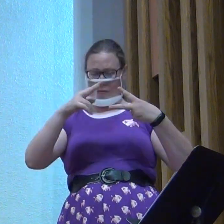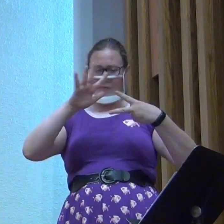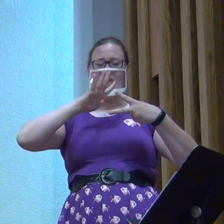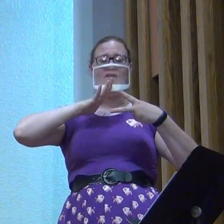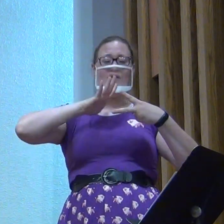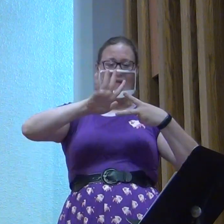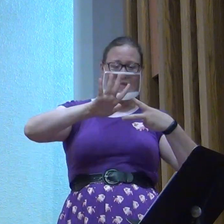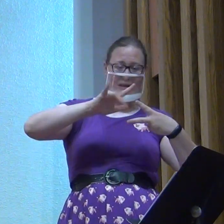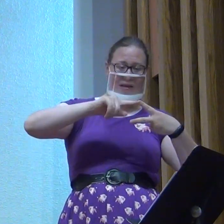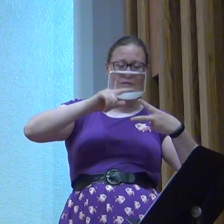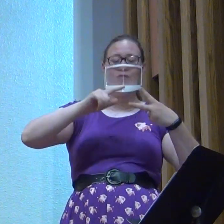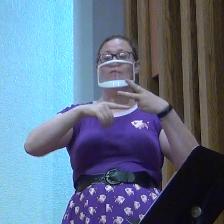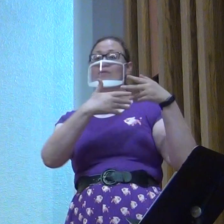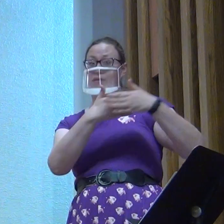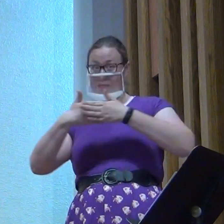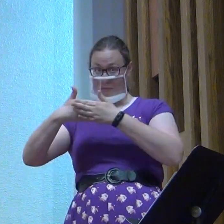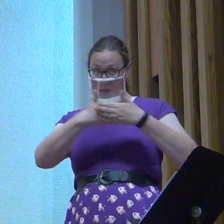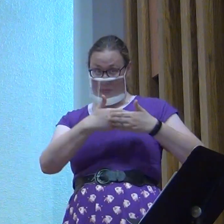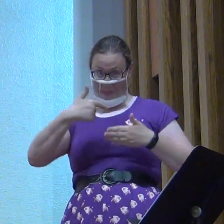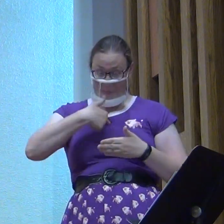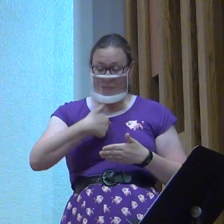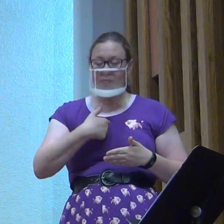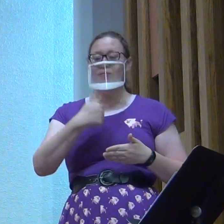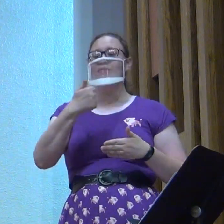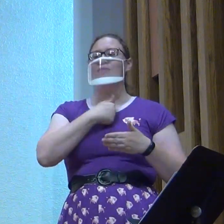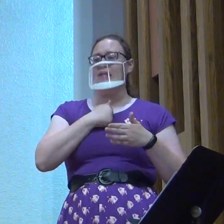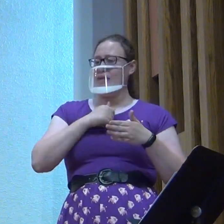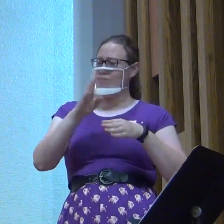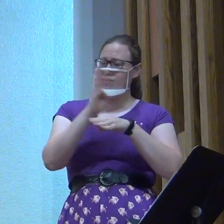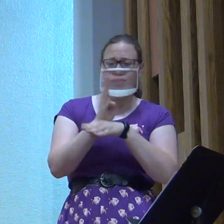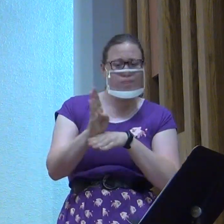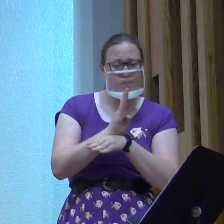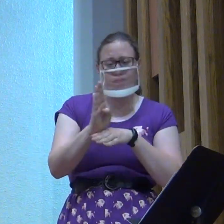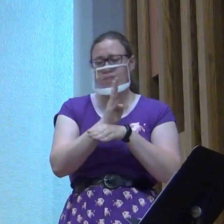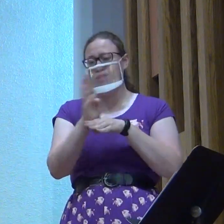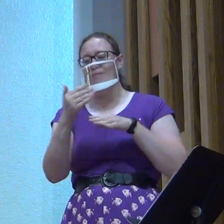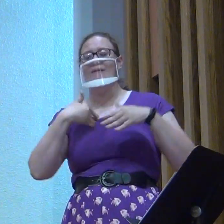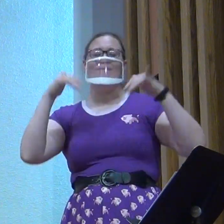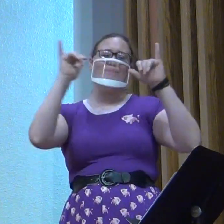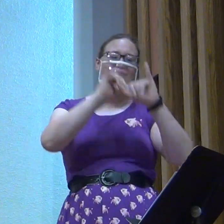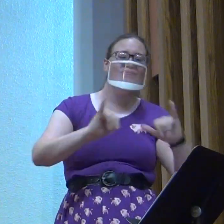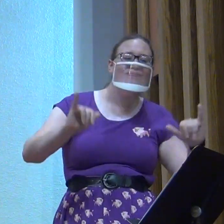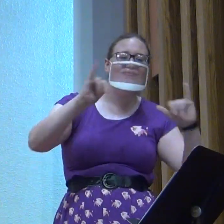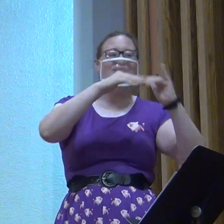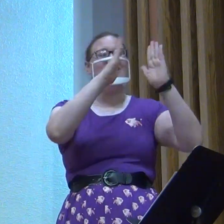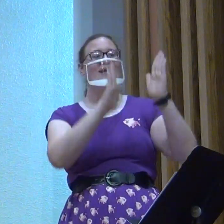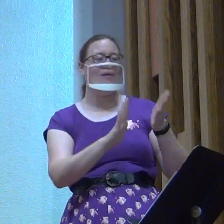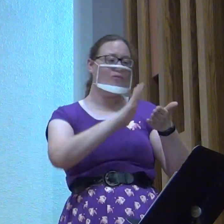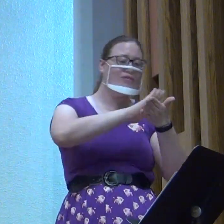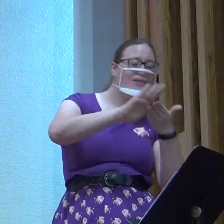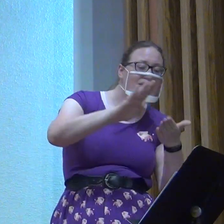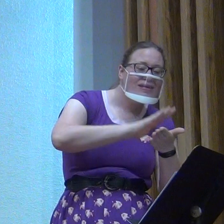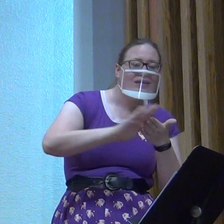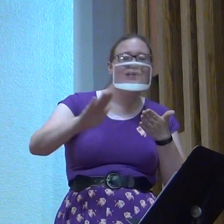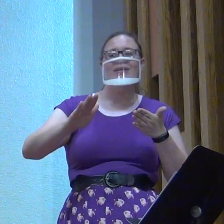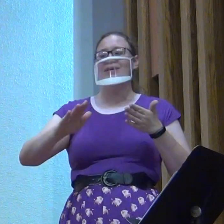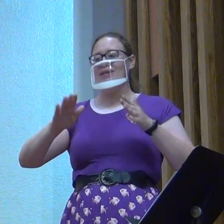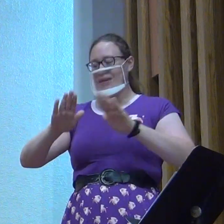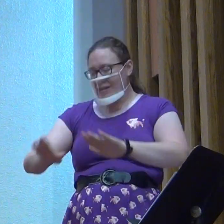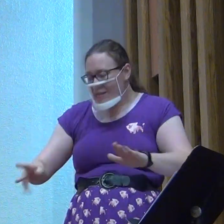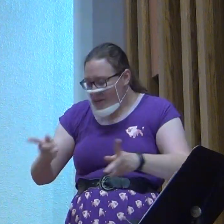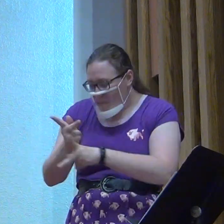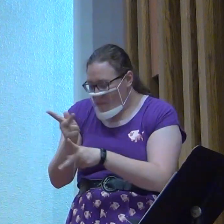and an infant, I was kept busy with the mundane tasks of housekeeping and